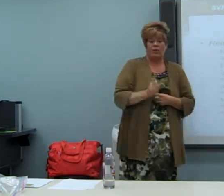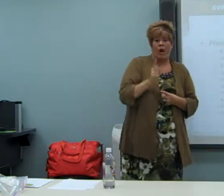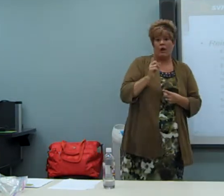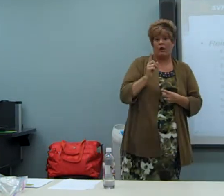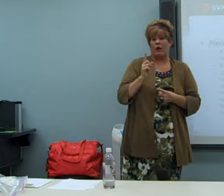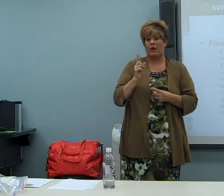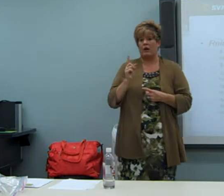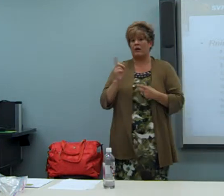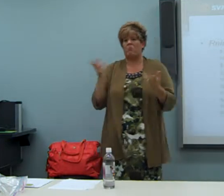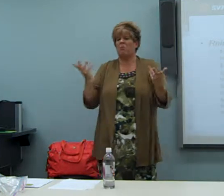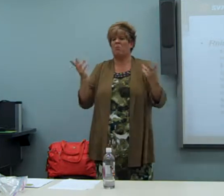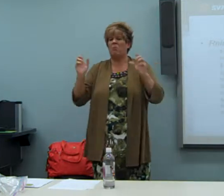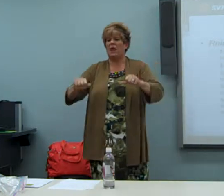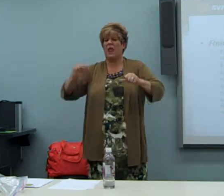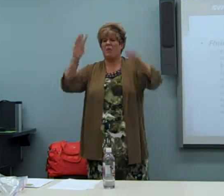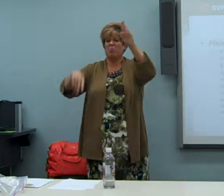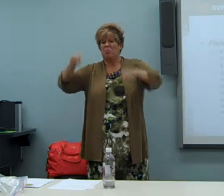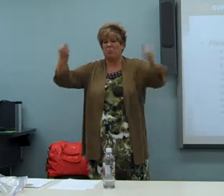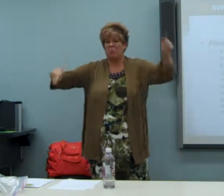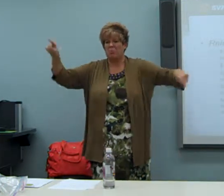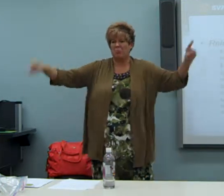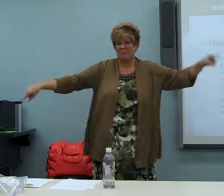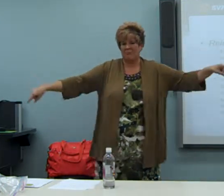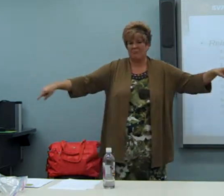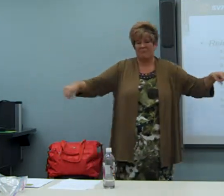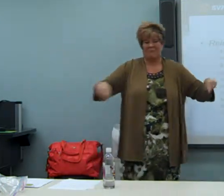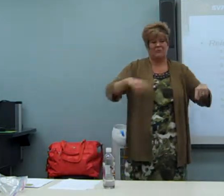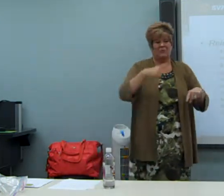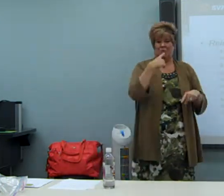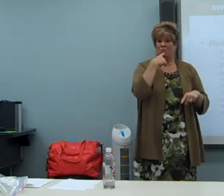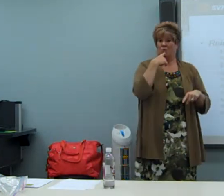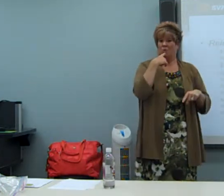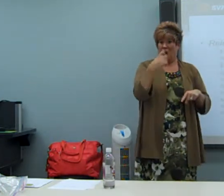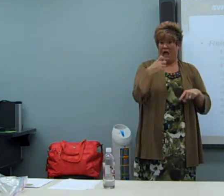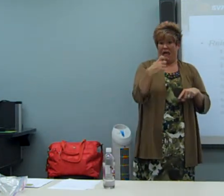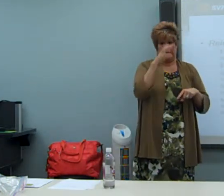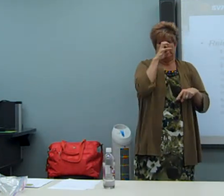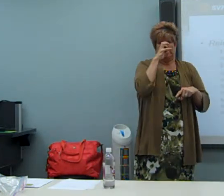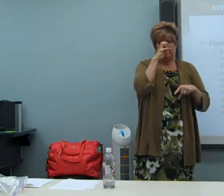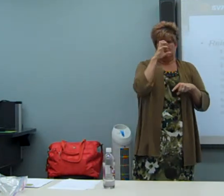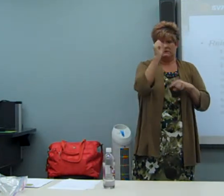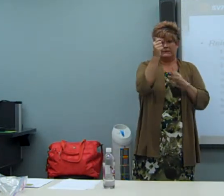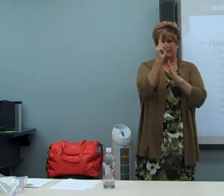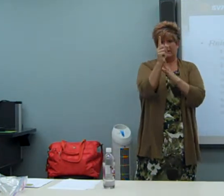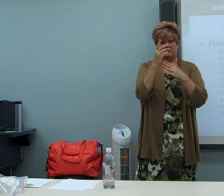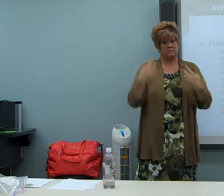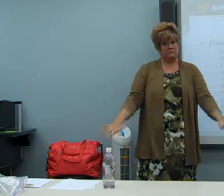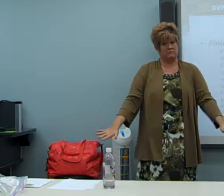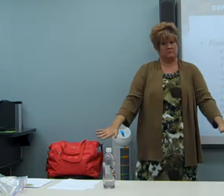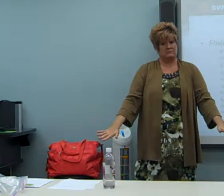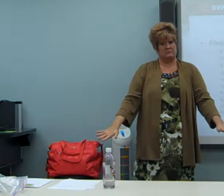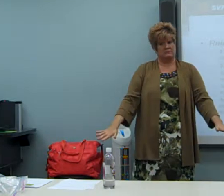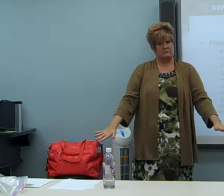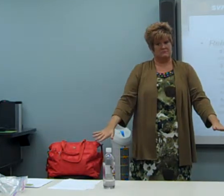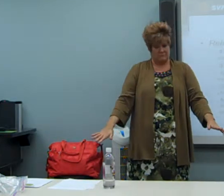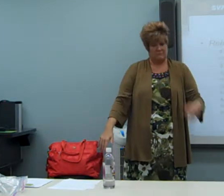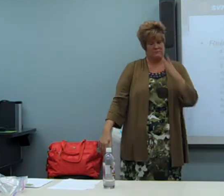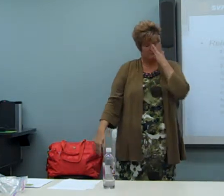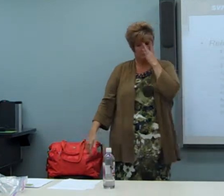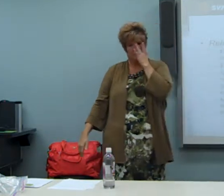You can take, a 1-minute break or a 3-minute break or then a 20-minute break later. But when that red